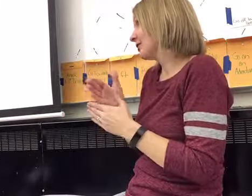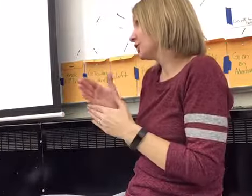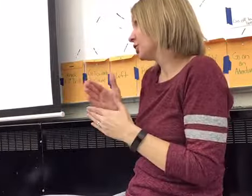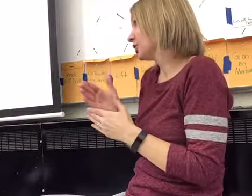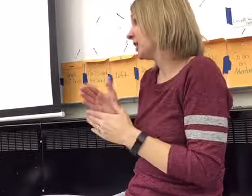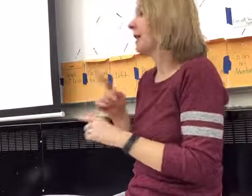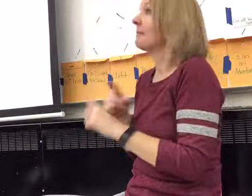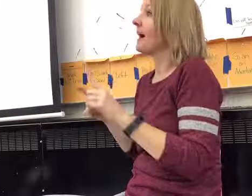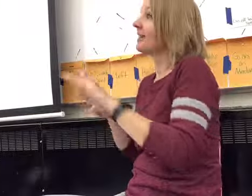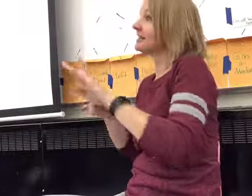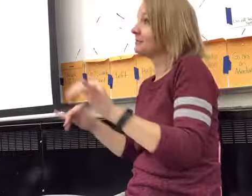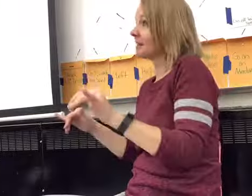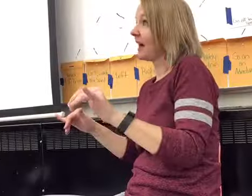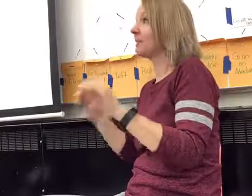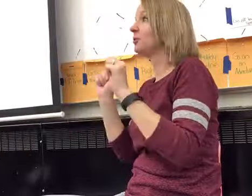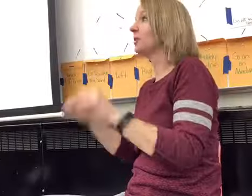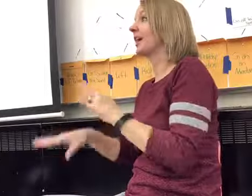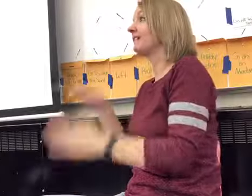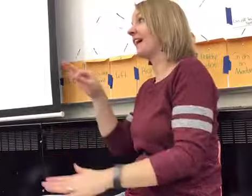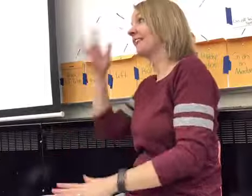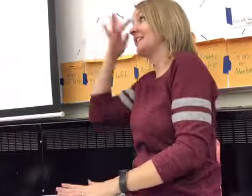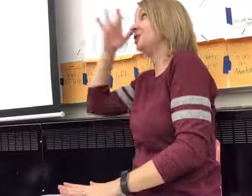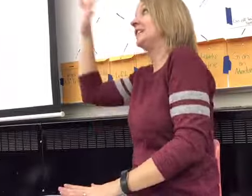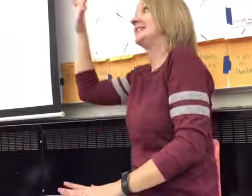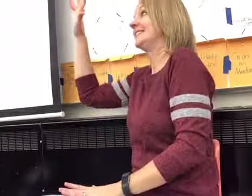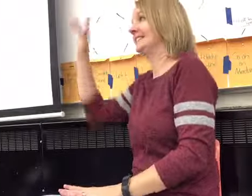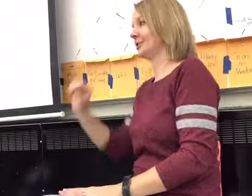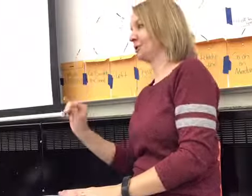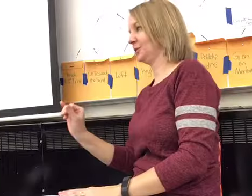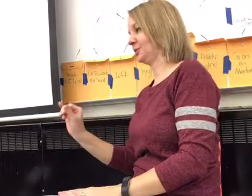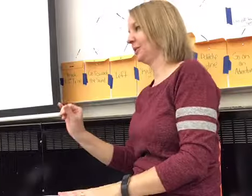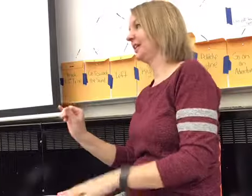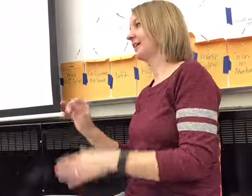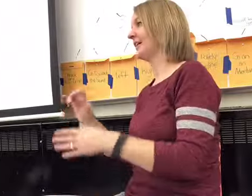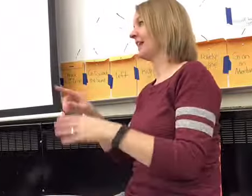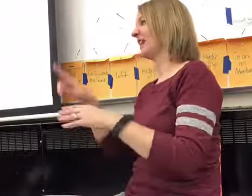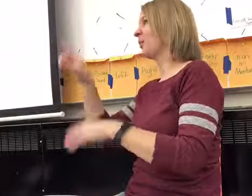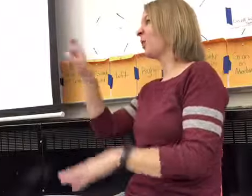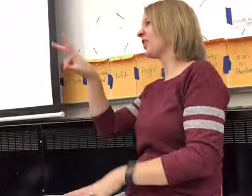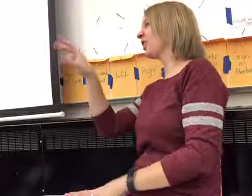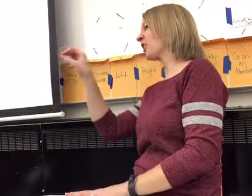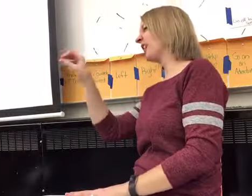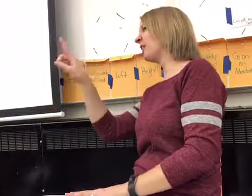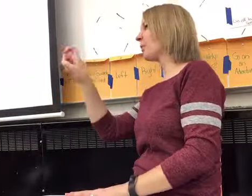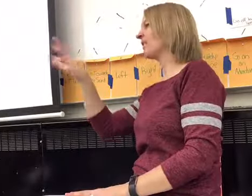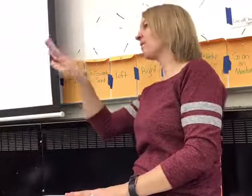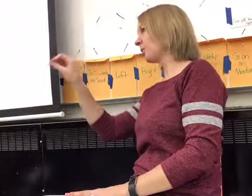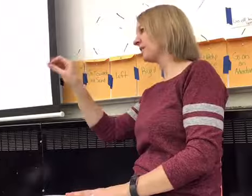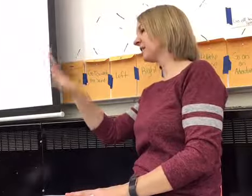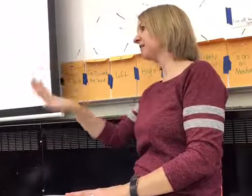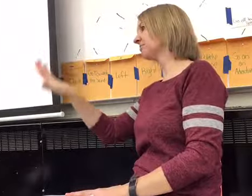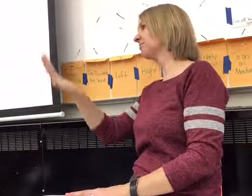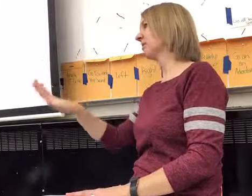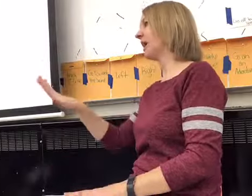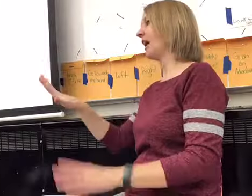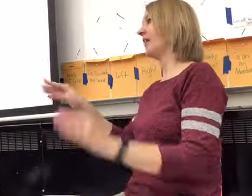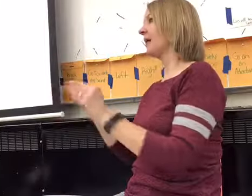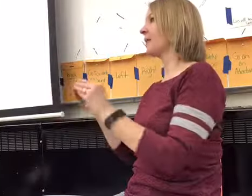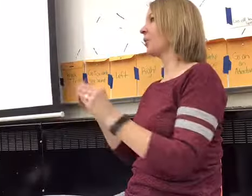same time, you can also find the geniuses in there who are up in the like 130s range, 140 range, that are much more likely to be admitted